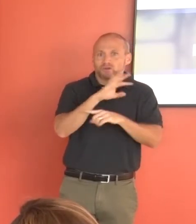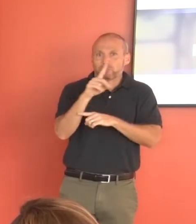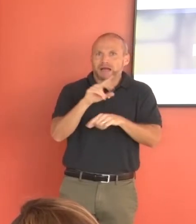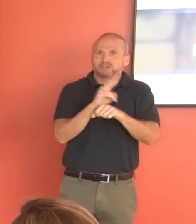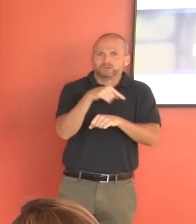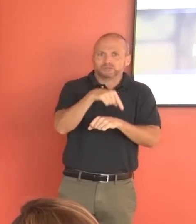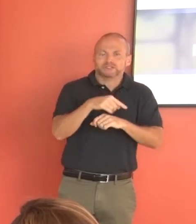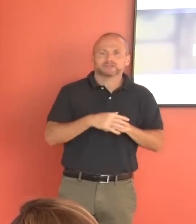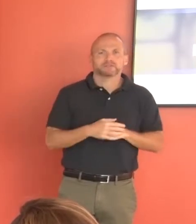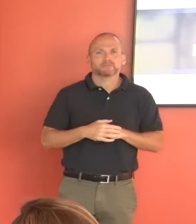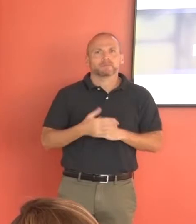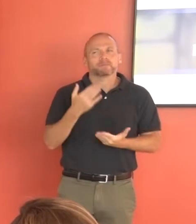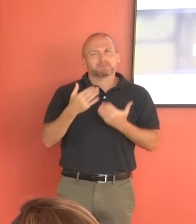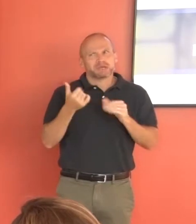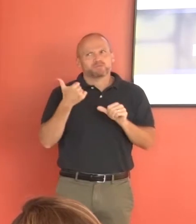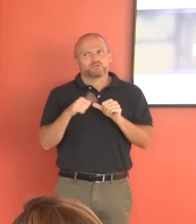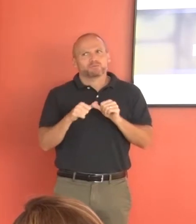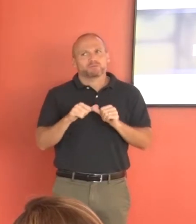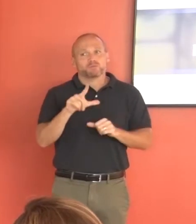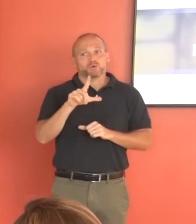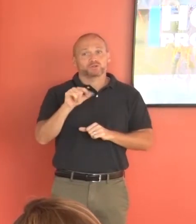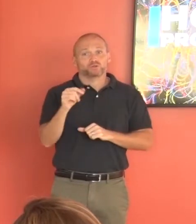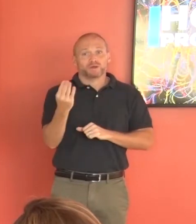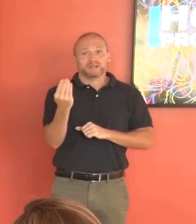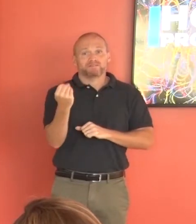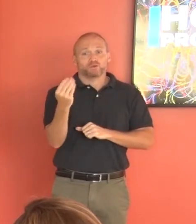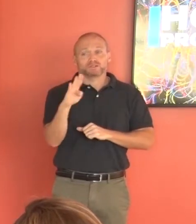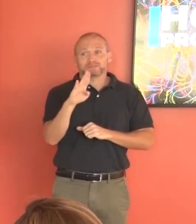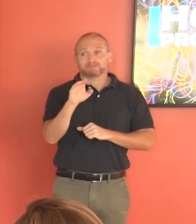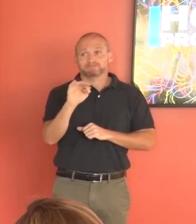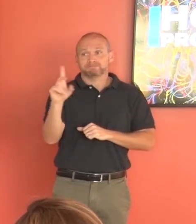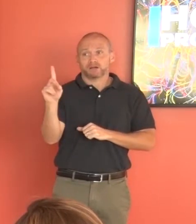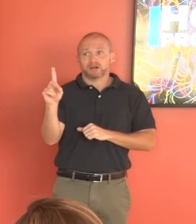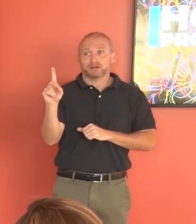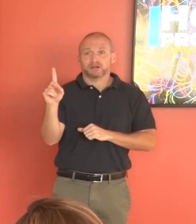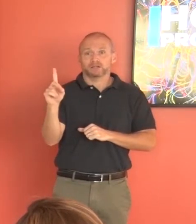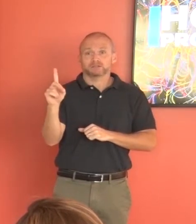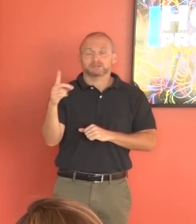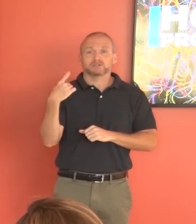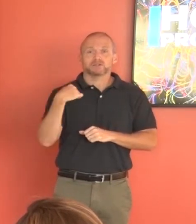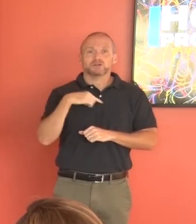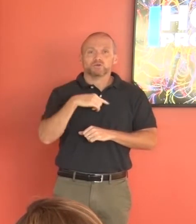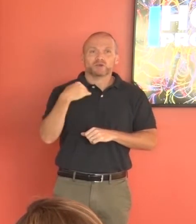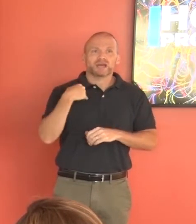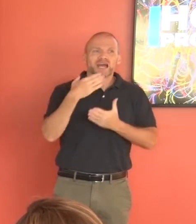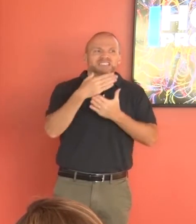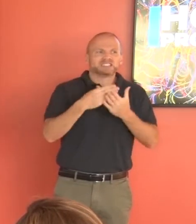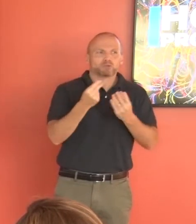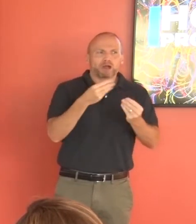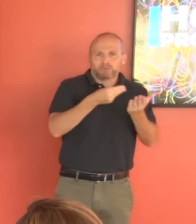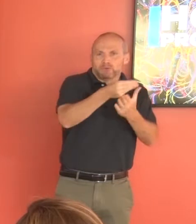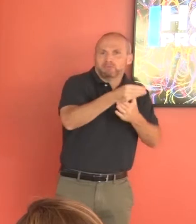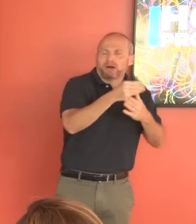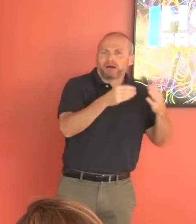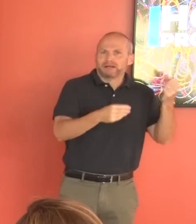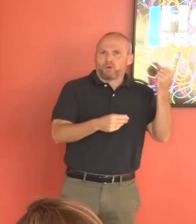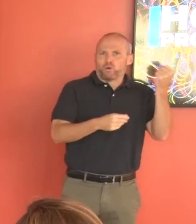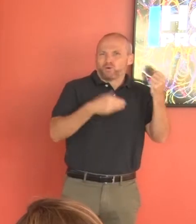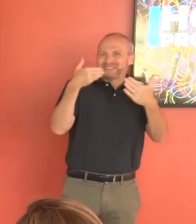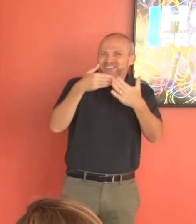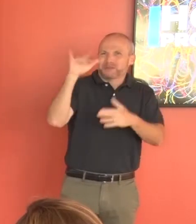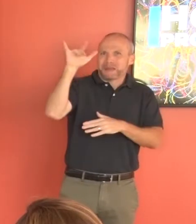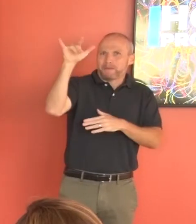remember that back in the 2014 bond issue, we land banked some property out by the